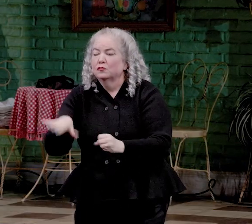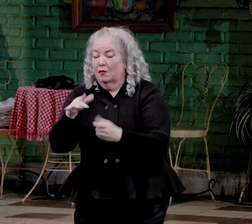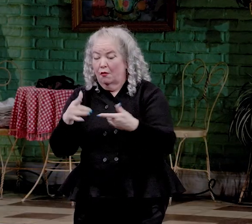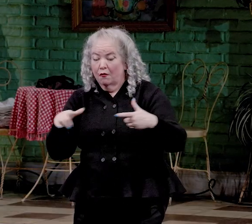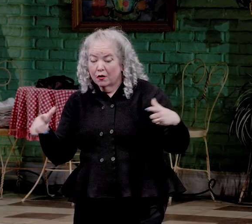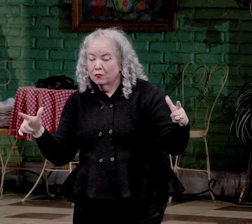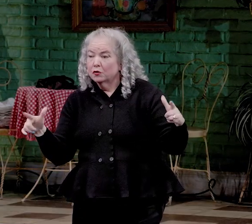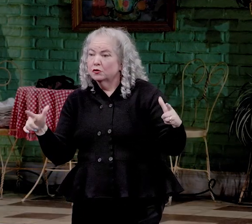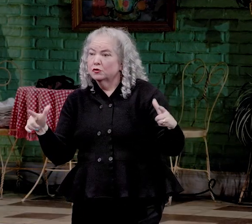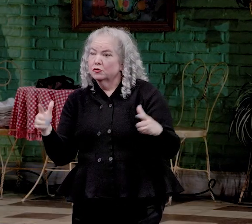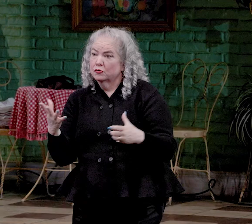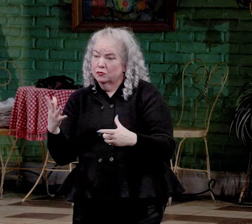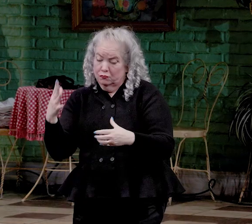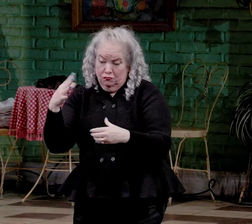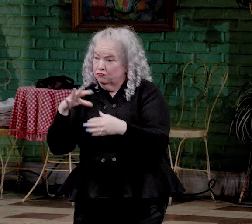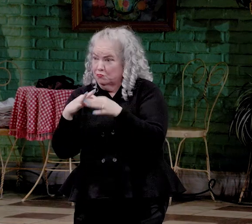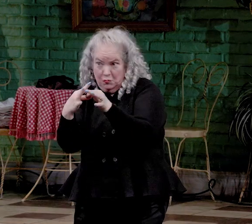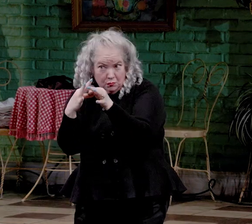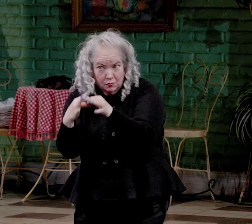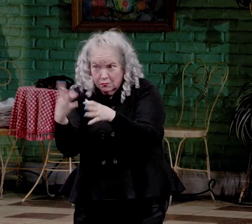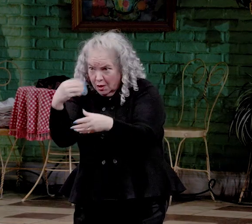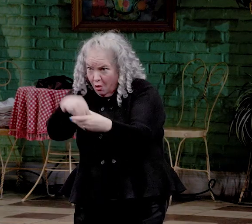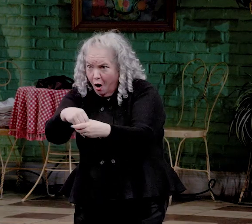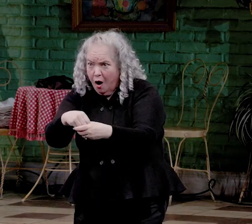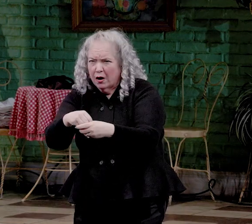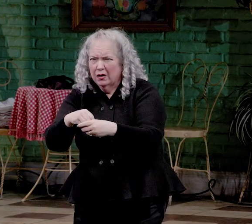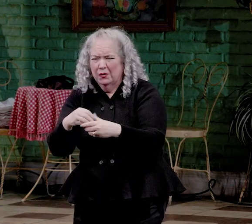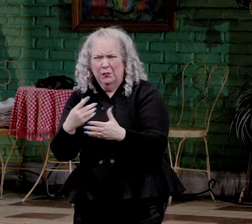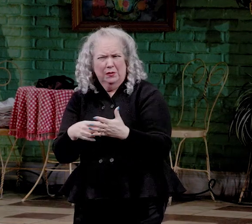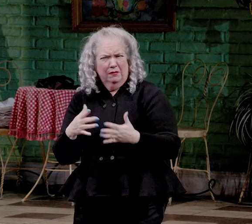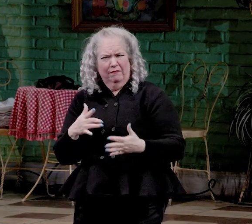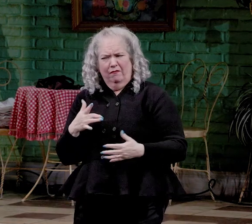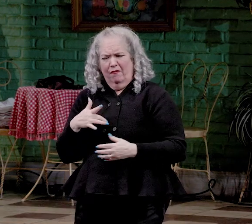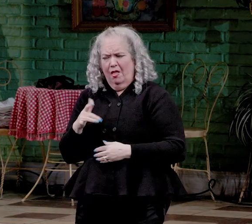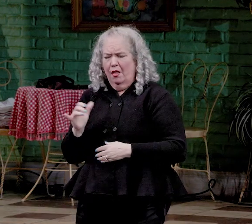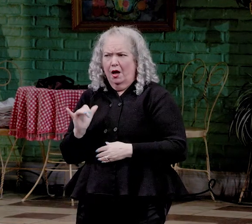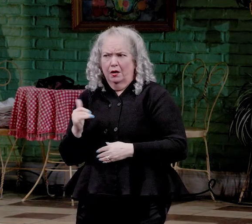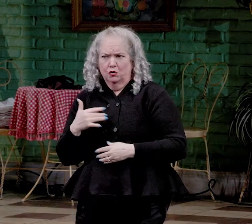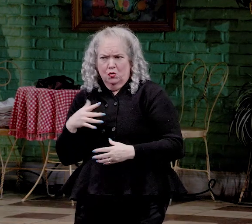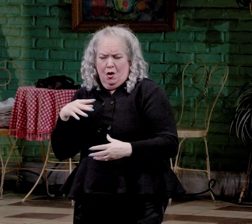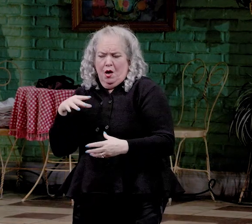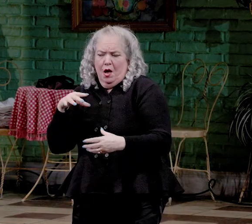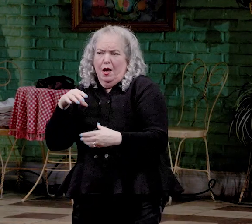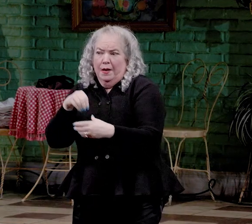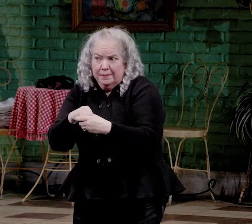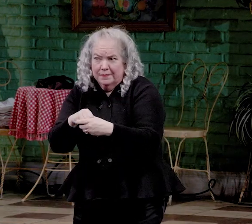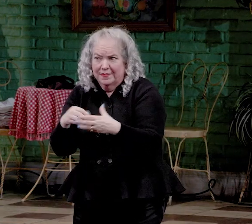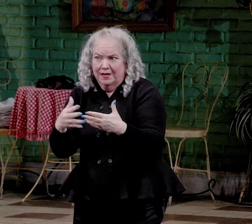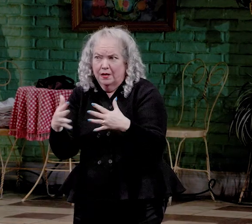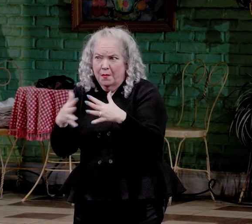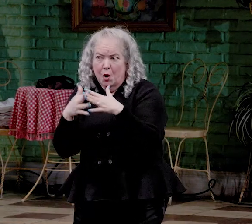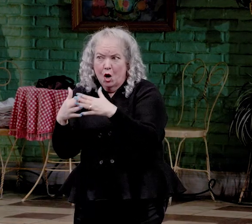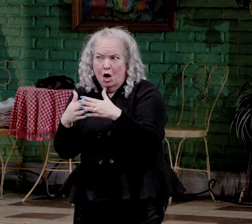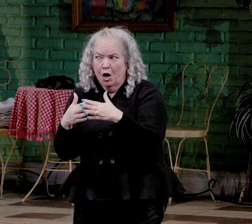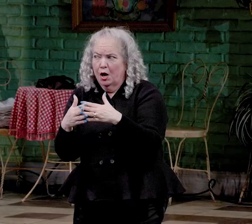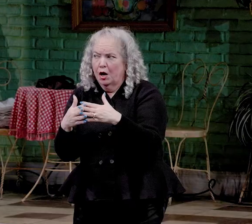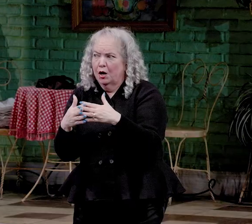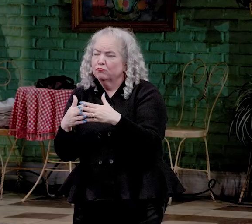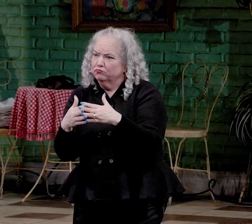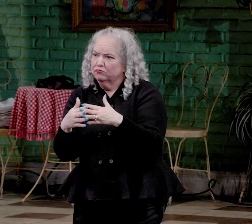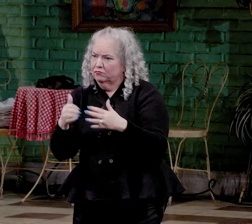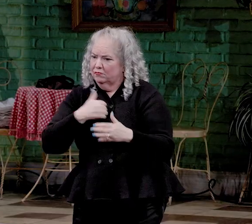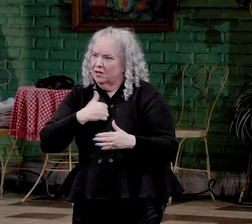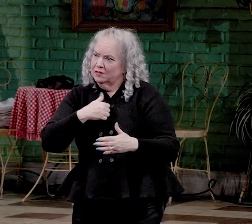language, belonging, and what does it feel like to belong in America. When I read